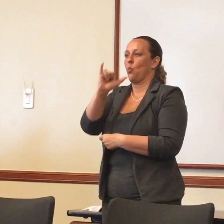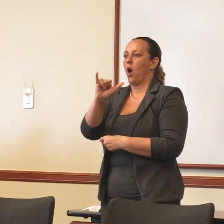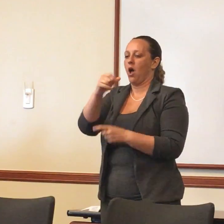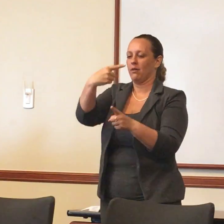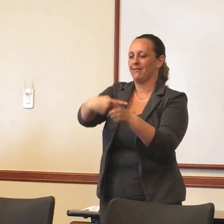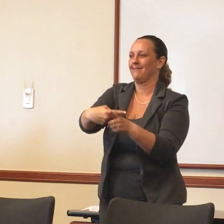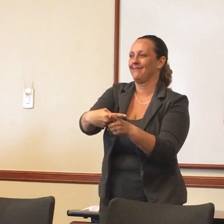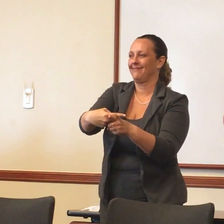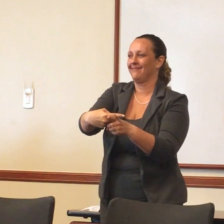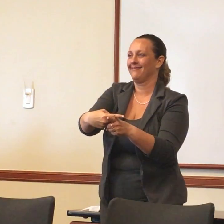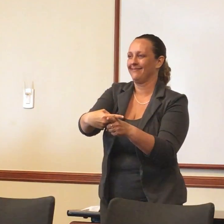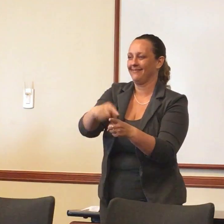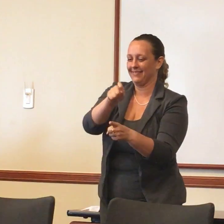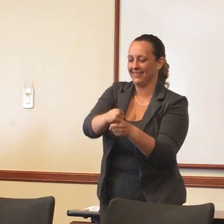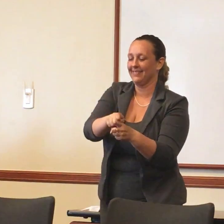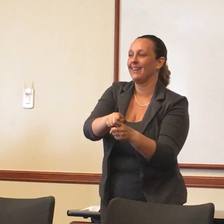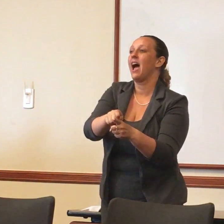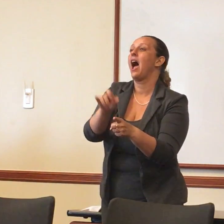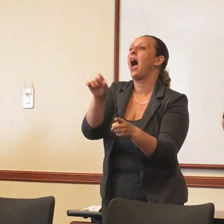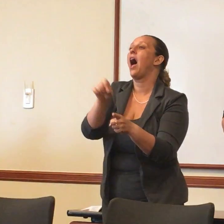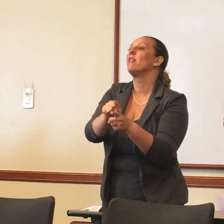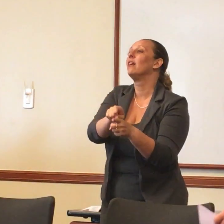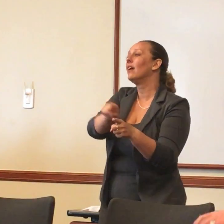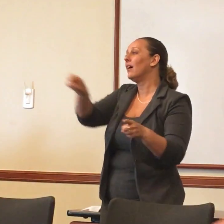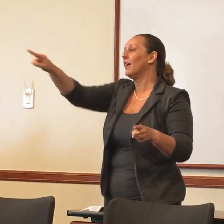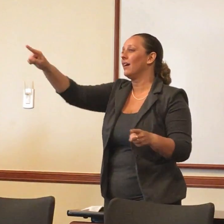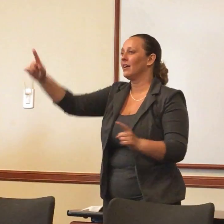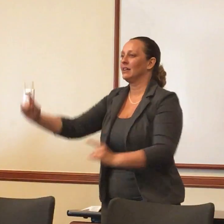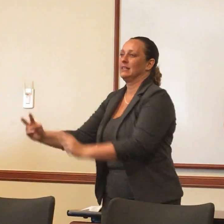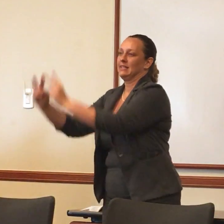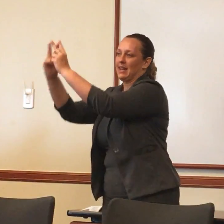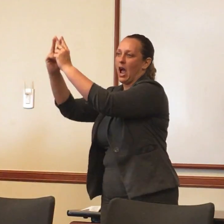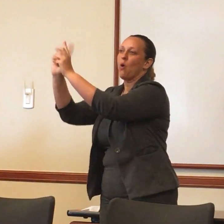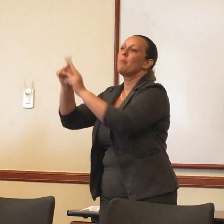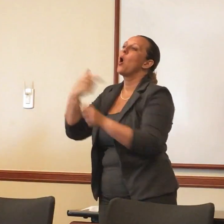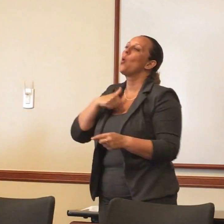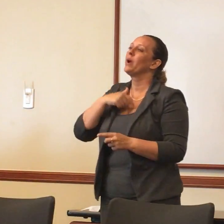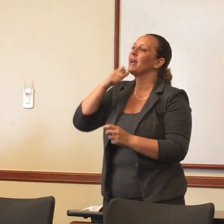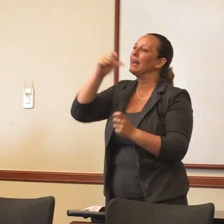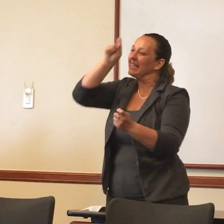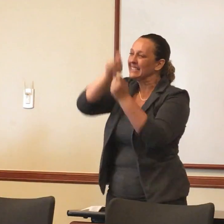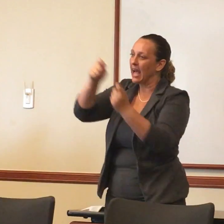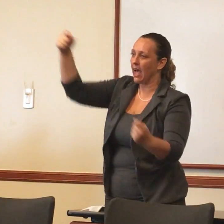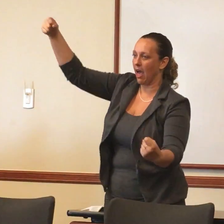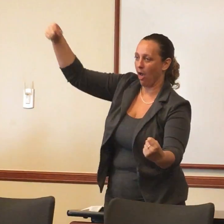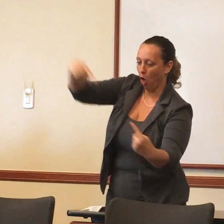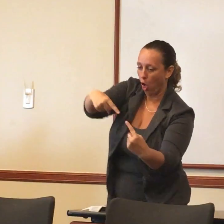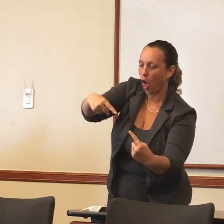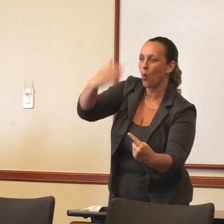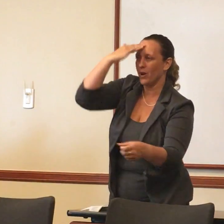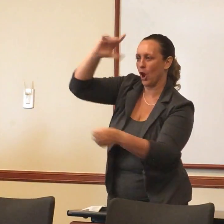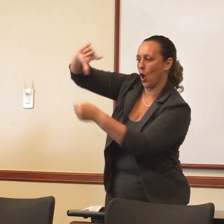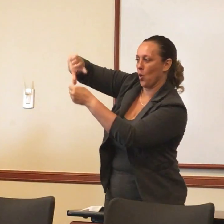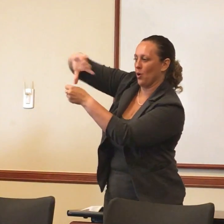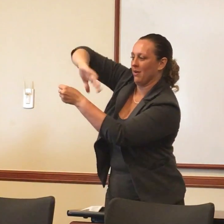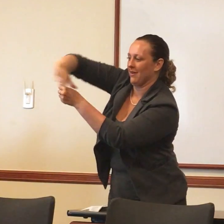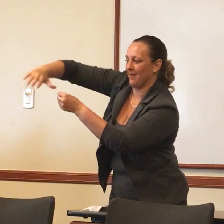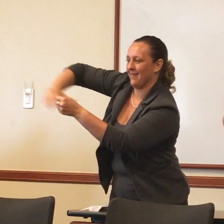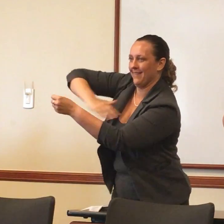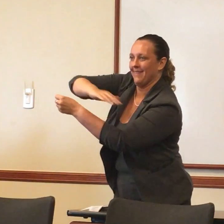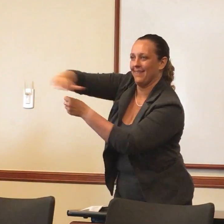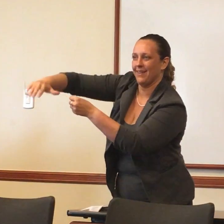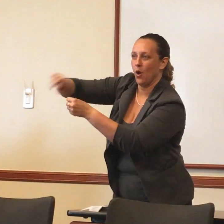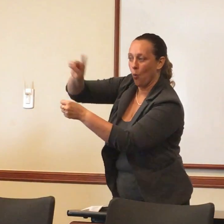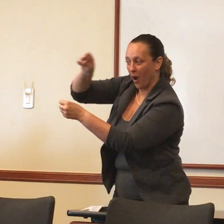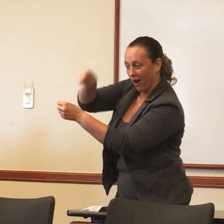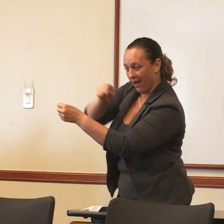off the towers. That's why we always say we ask for your location first, because it's not great. It's not great location from the text 911 service. That's